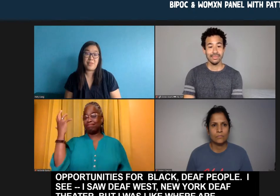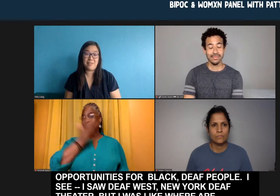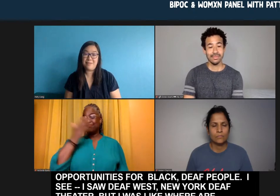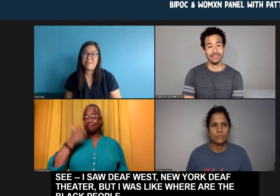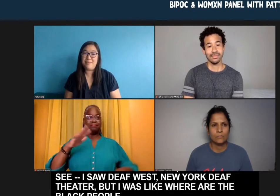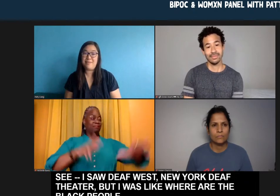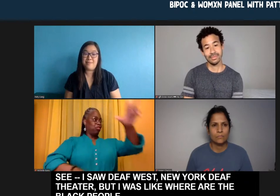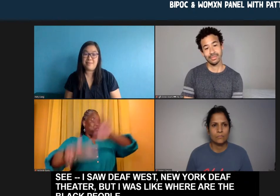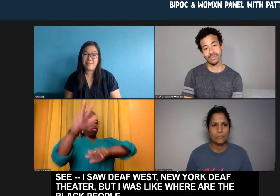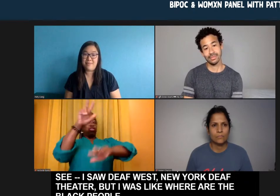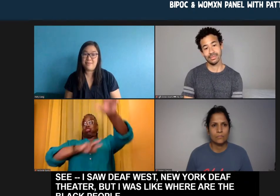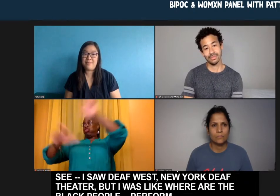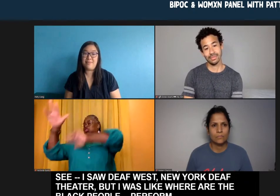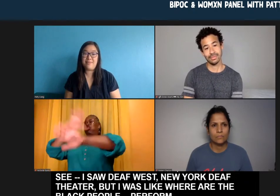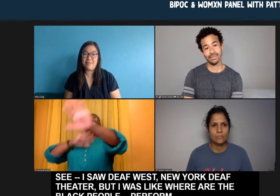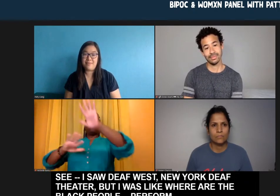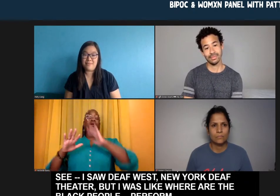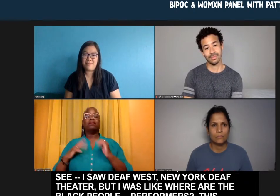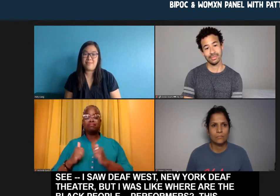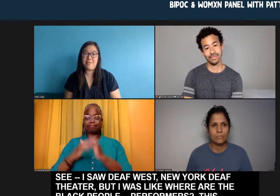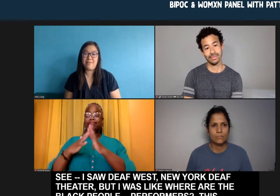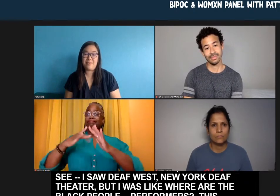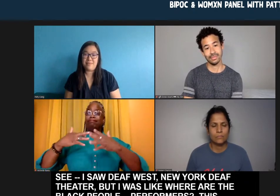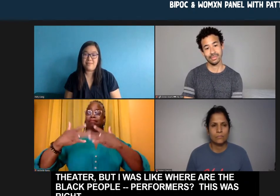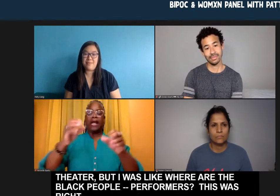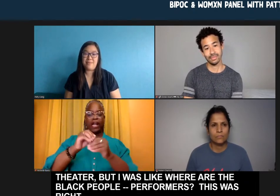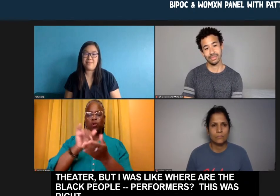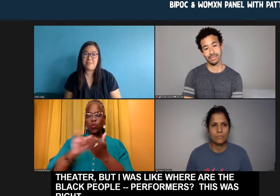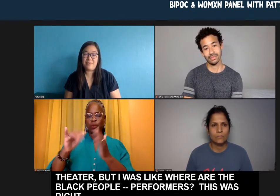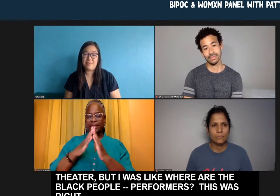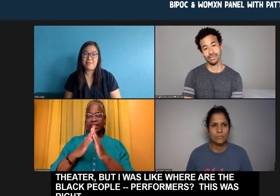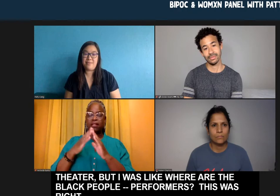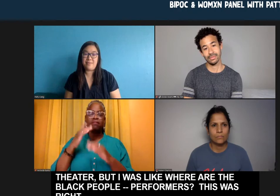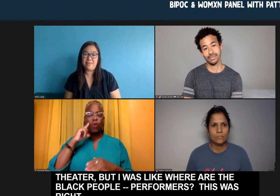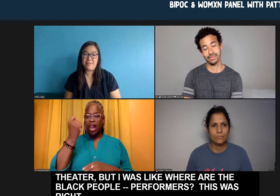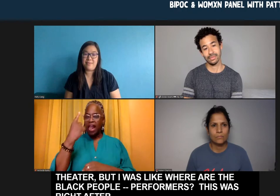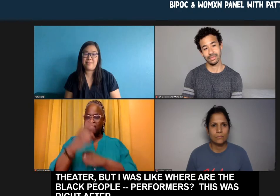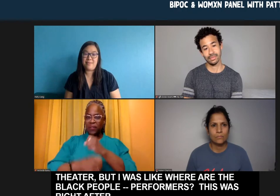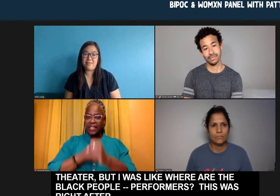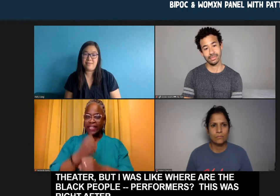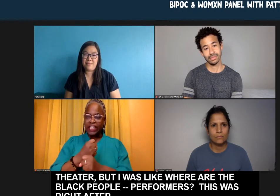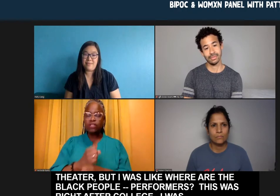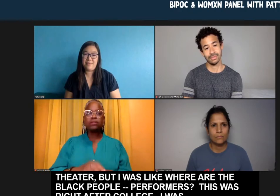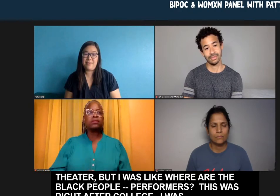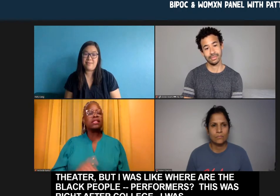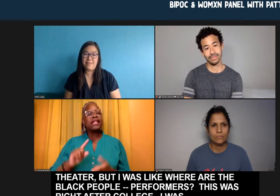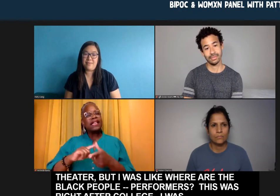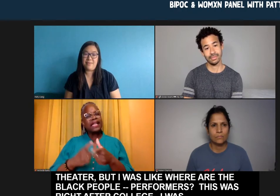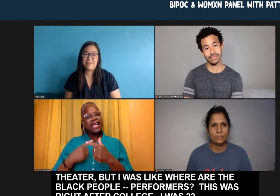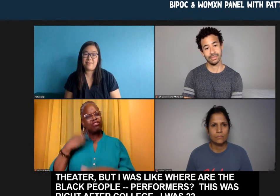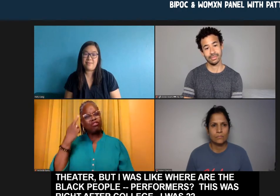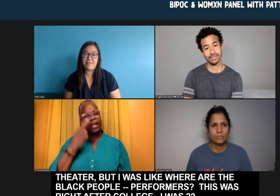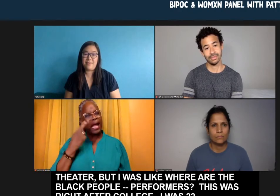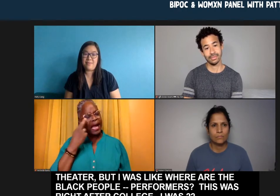was right after college. I was 22. There were so many steps that I really needed to understand for myself. But I set up Onyx